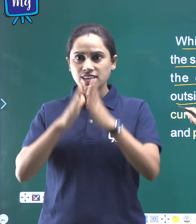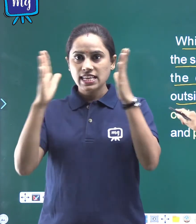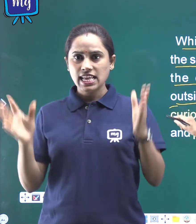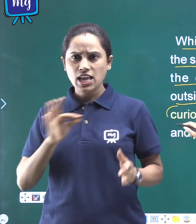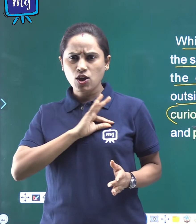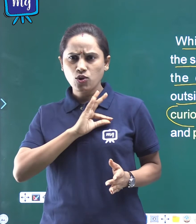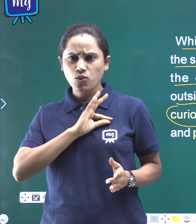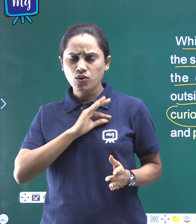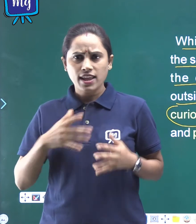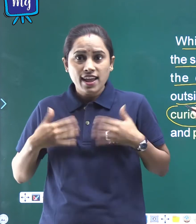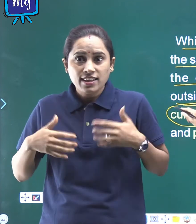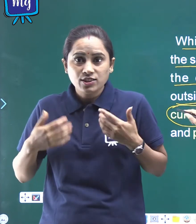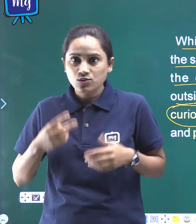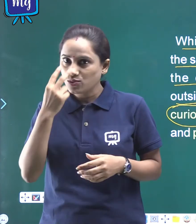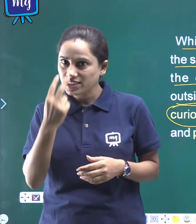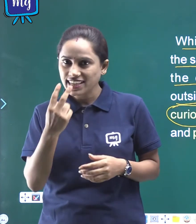curious to see